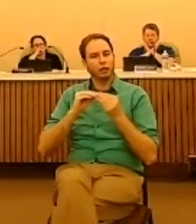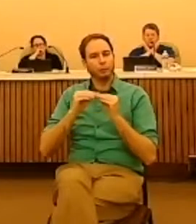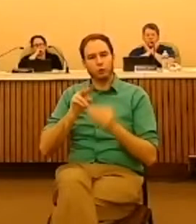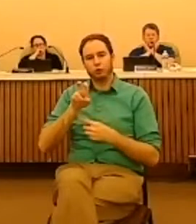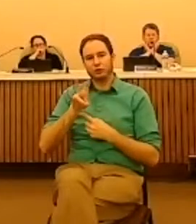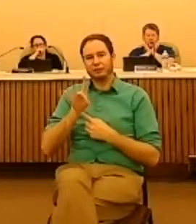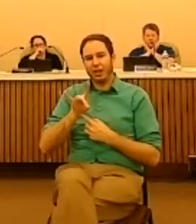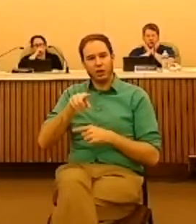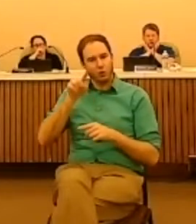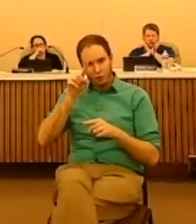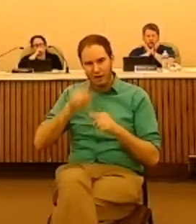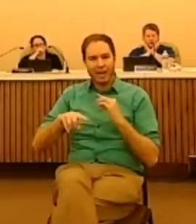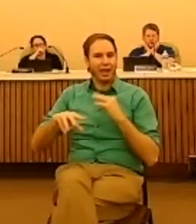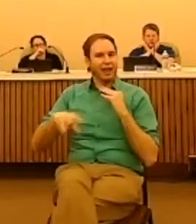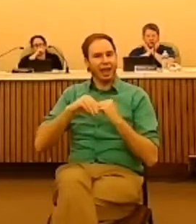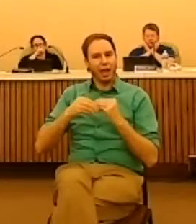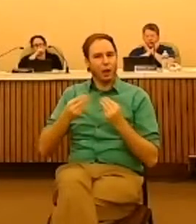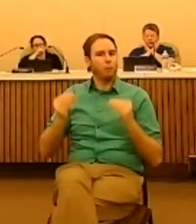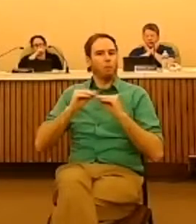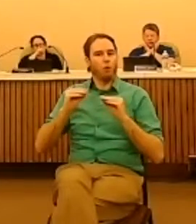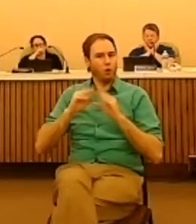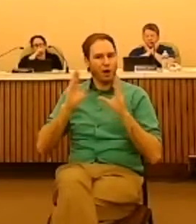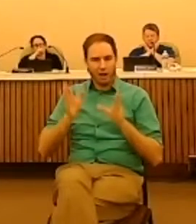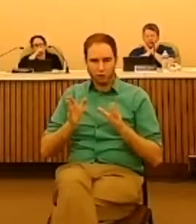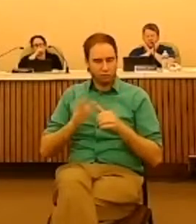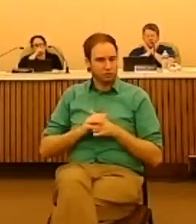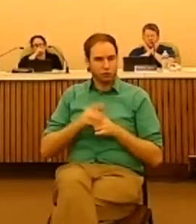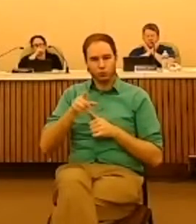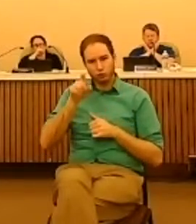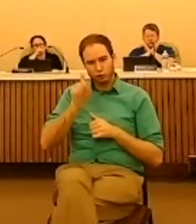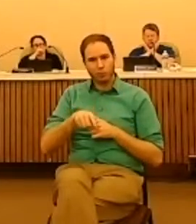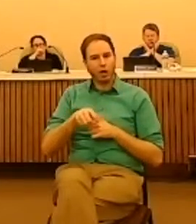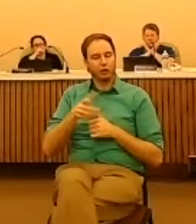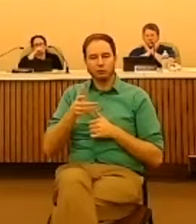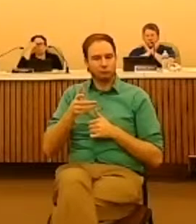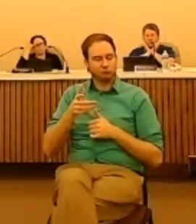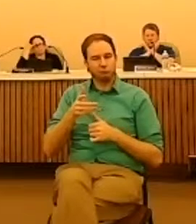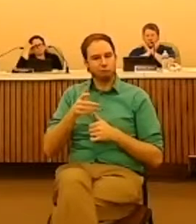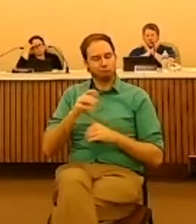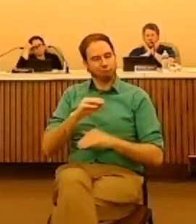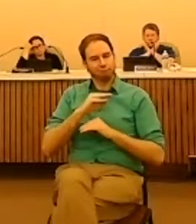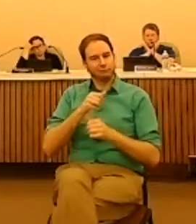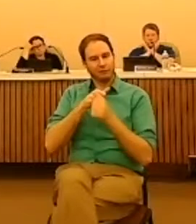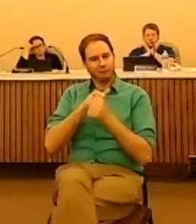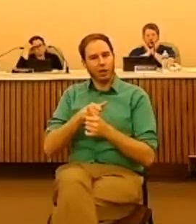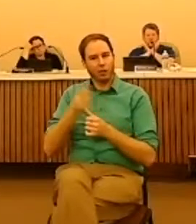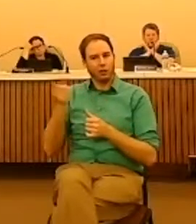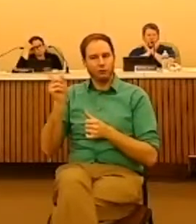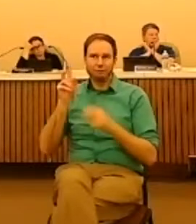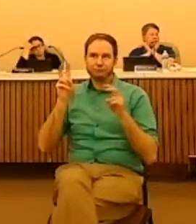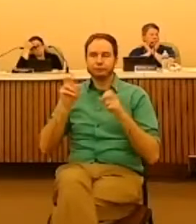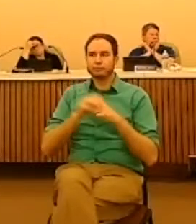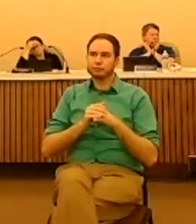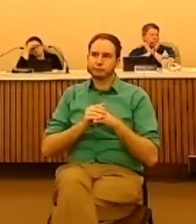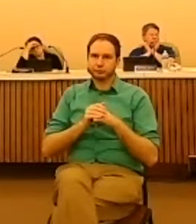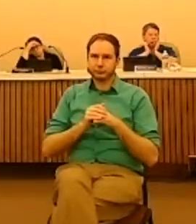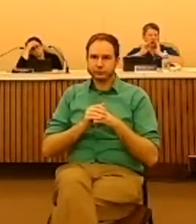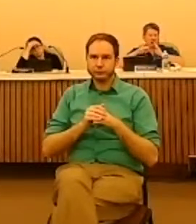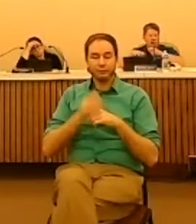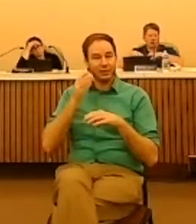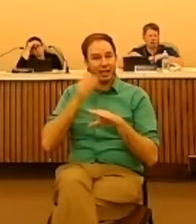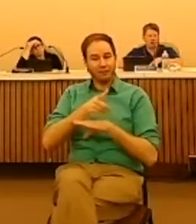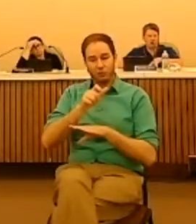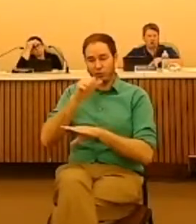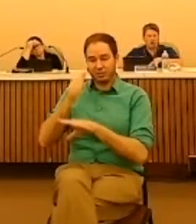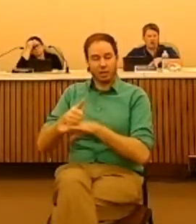not let you add additional houses. You basically, it just lets you, for lack of a better way to put it, once you've put